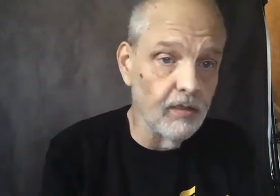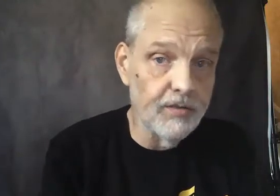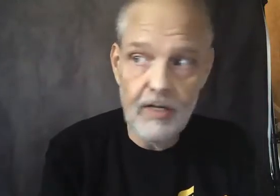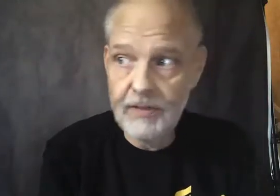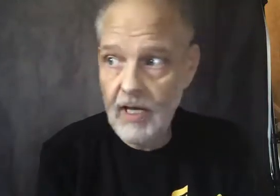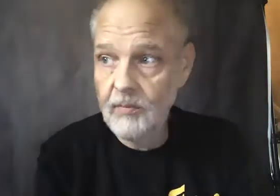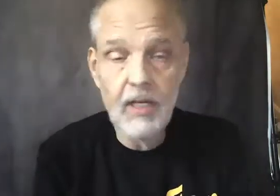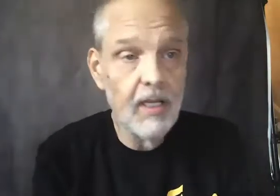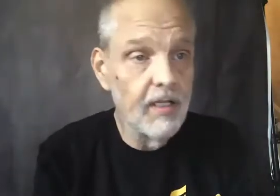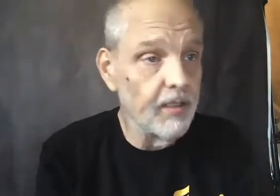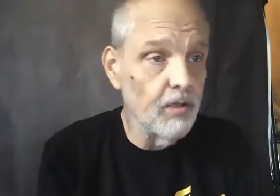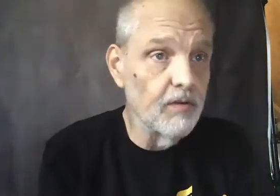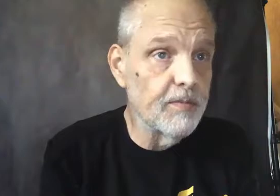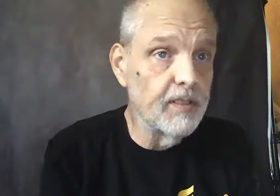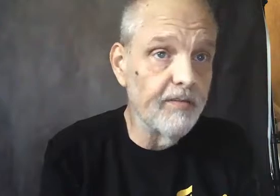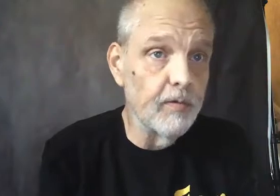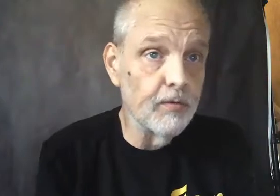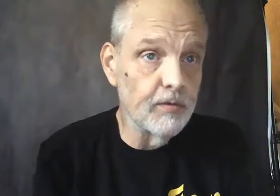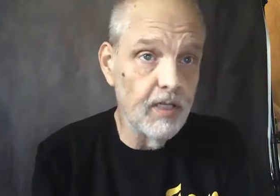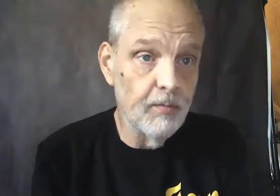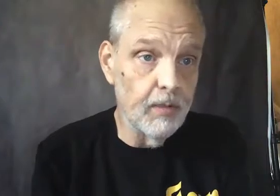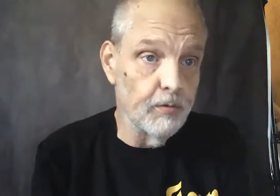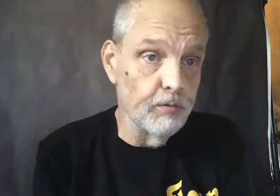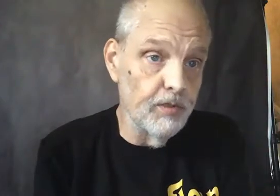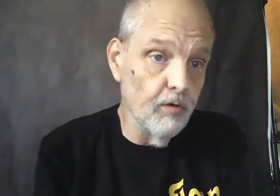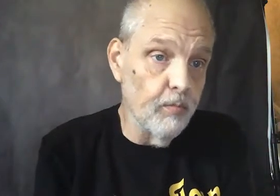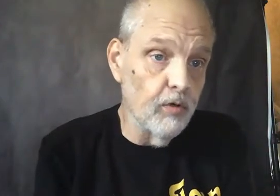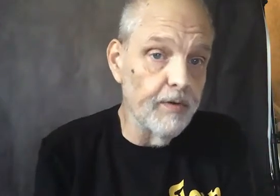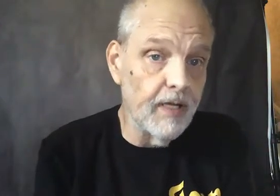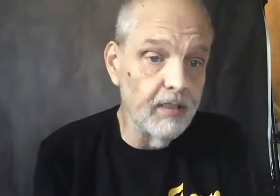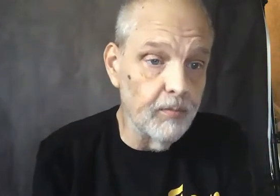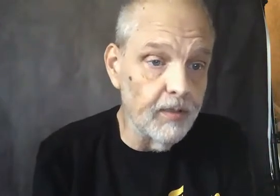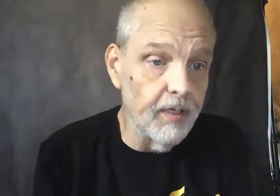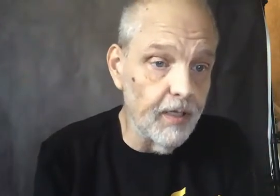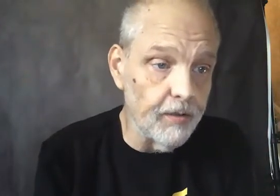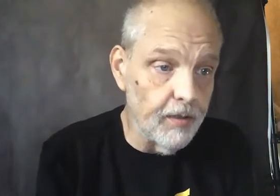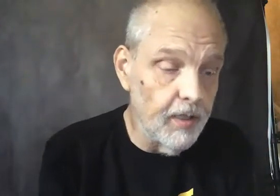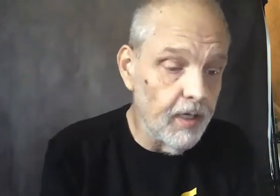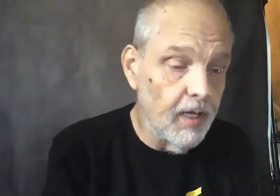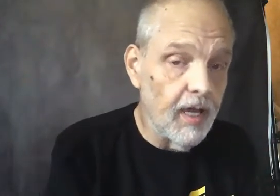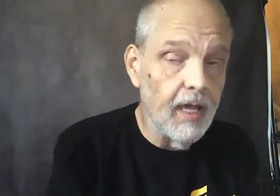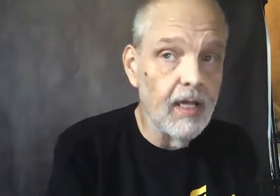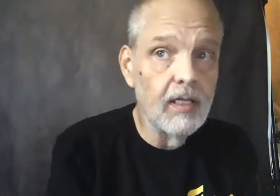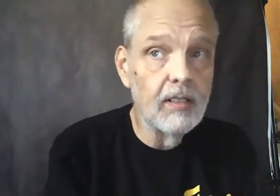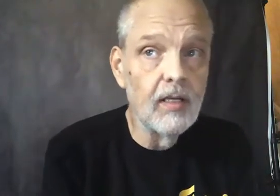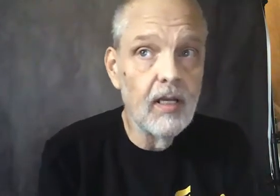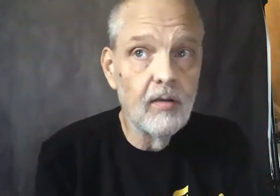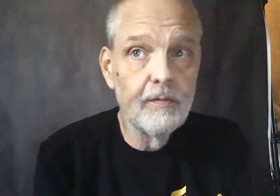culture, in every time, there's always been deaf people who are born without the ability to hear. And